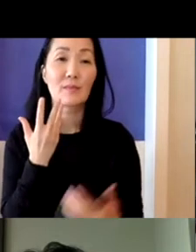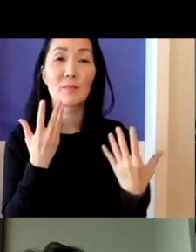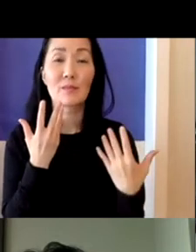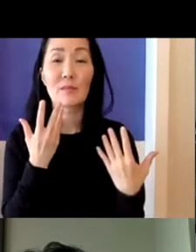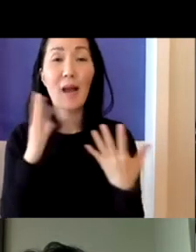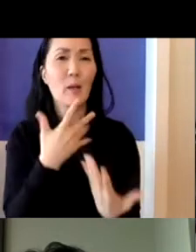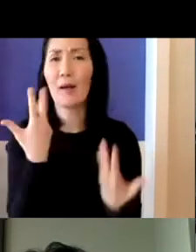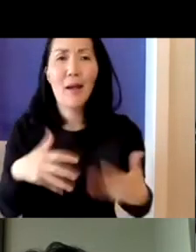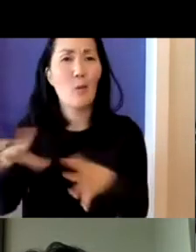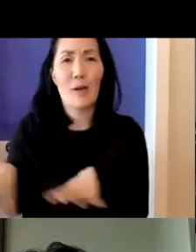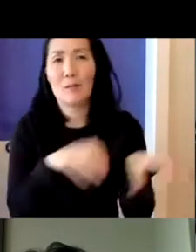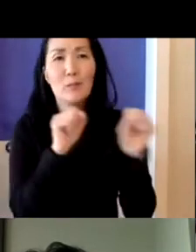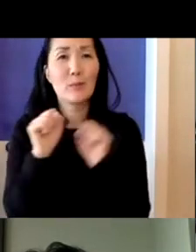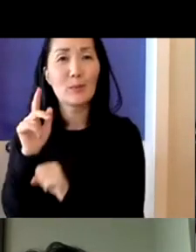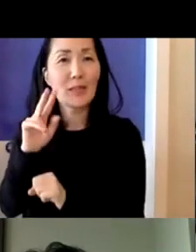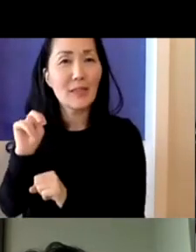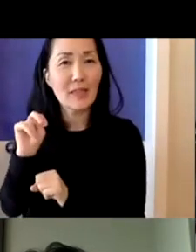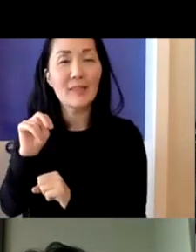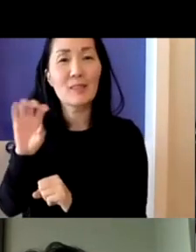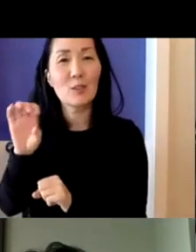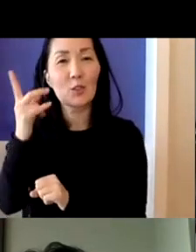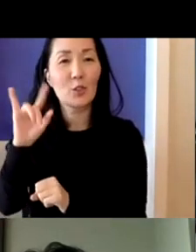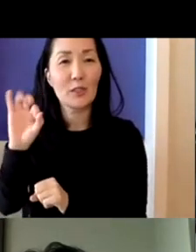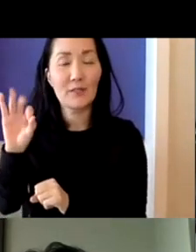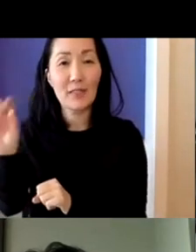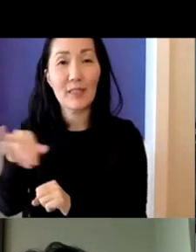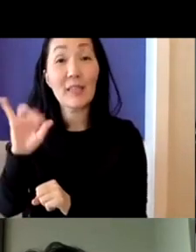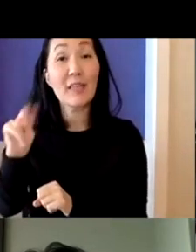lack of transit infrastructure, right? How do we support 6,000,